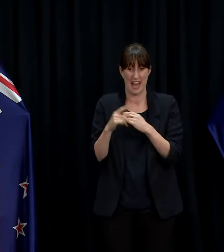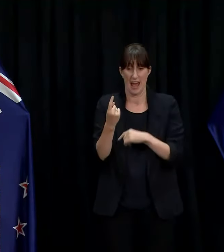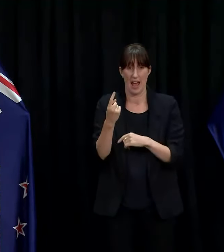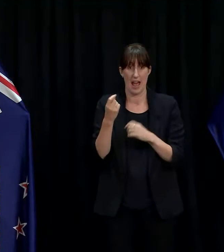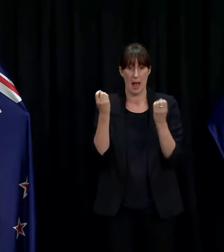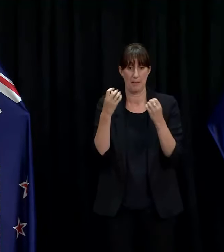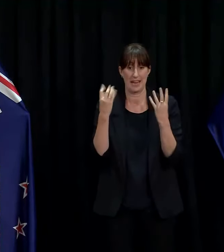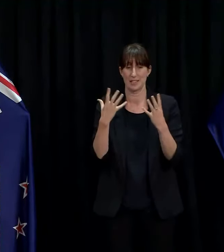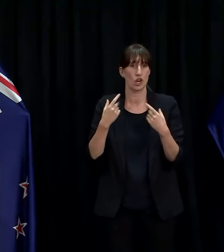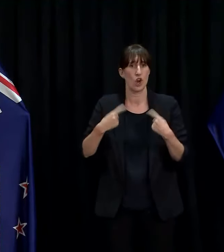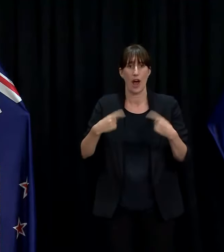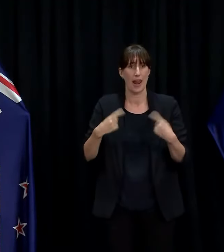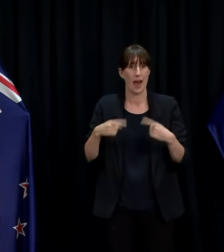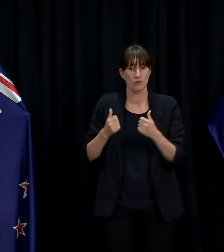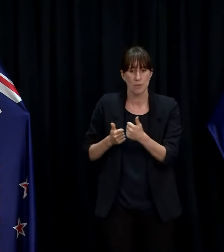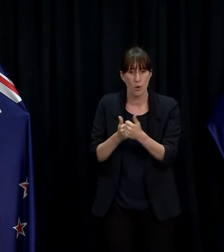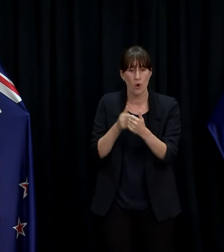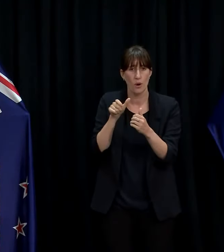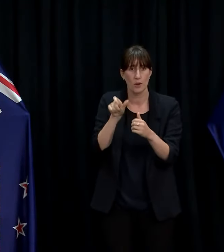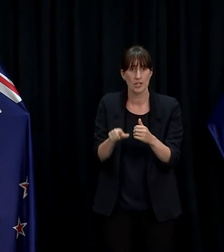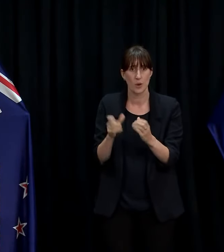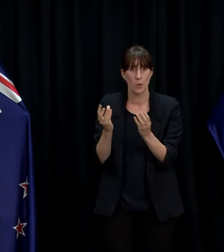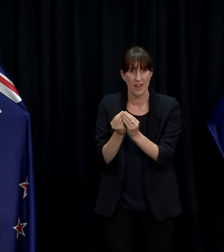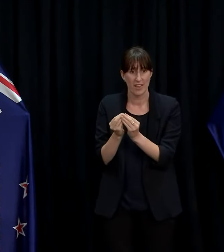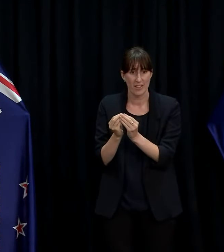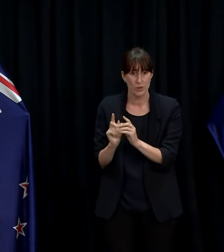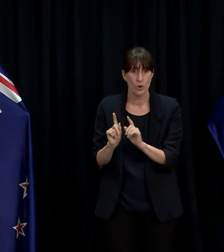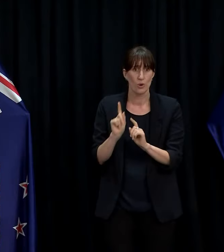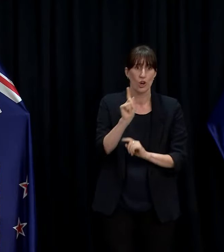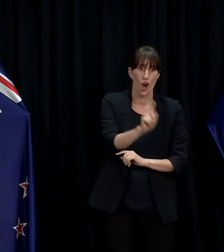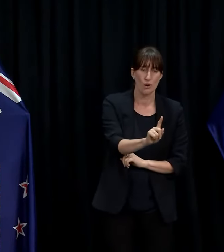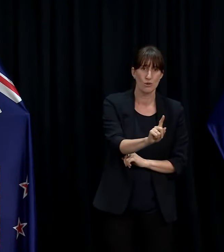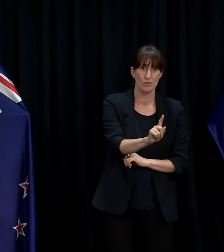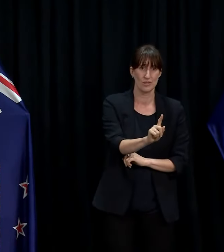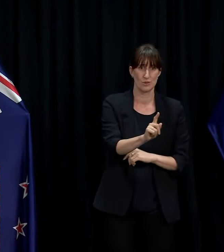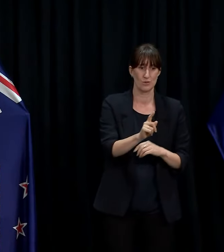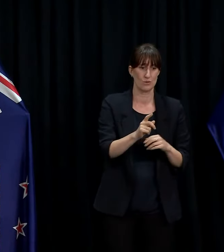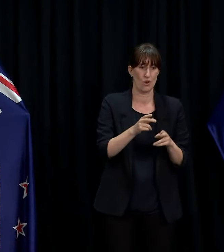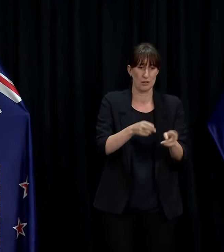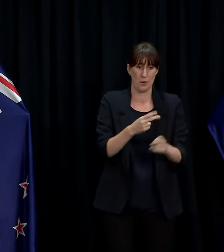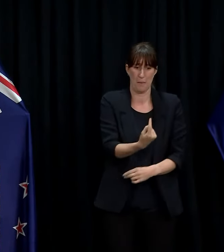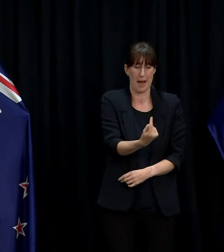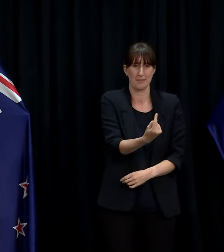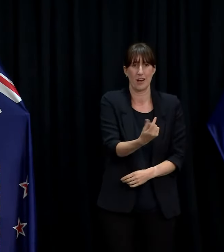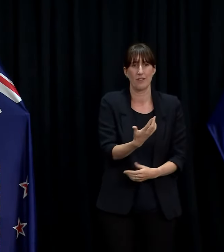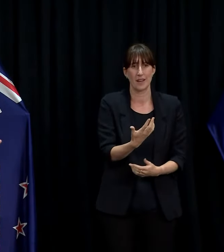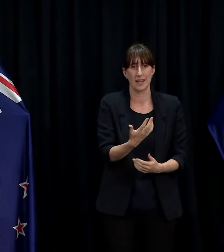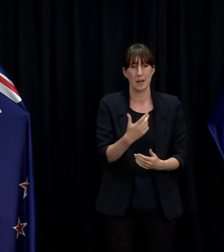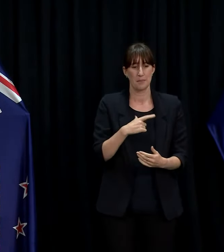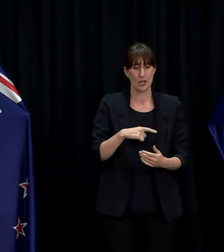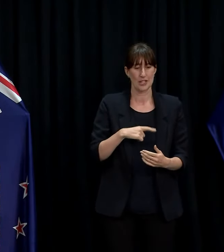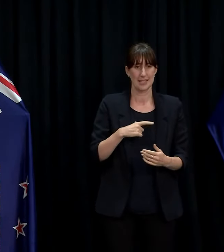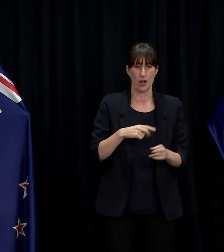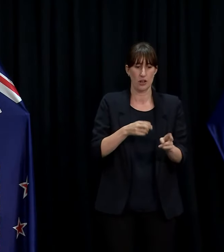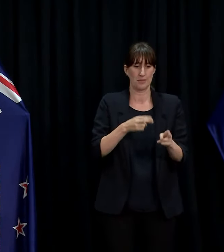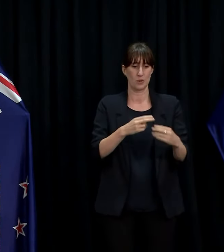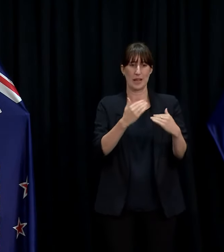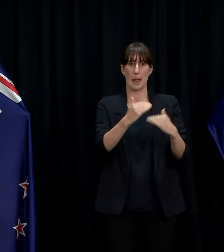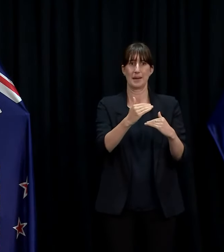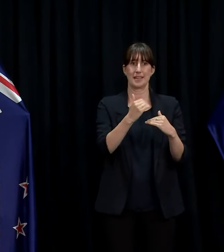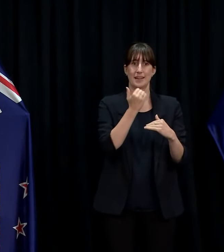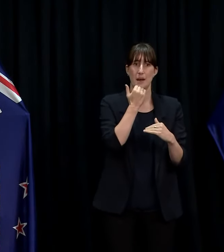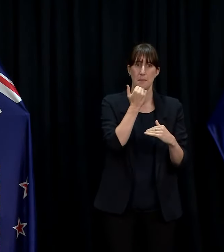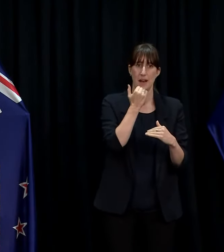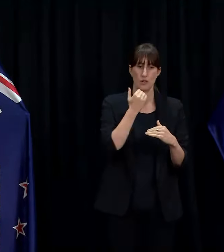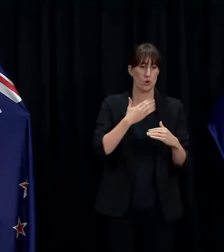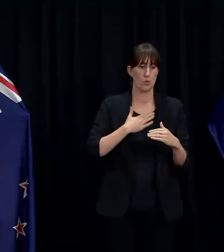have visitors or other people there at the moment. They're really trying to limit the number of people that they have in the hospital in order to cut down on the